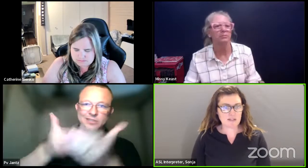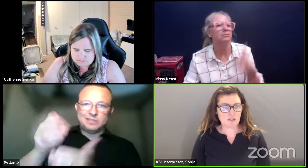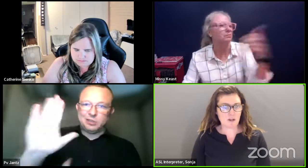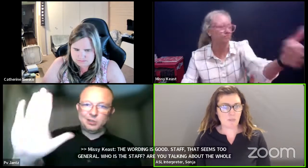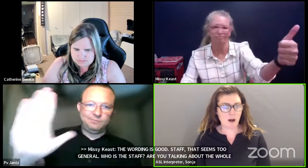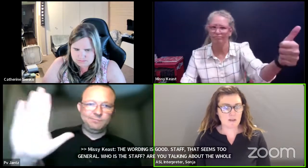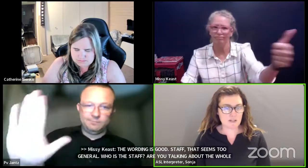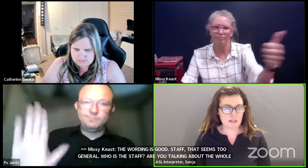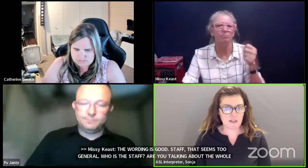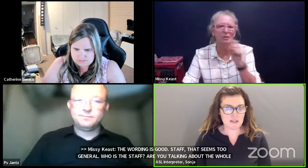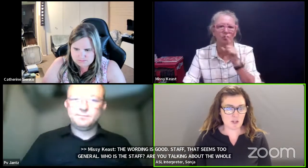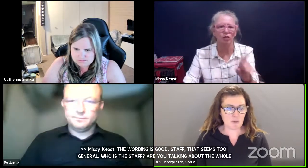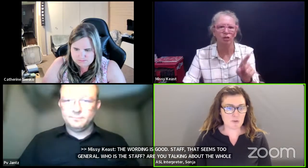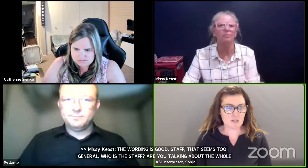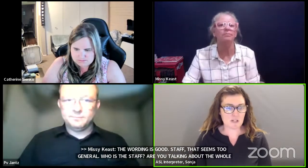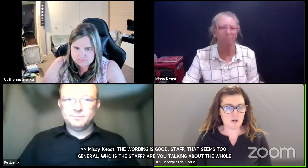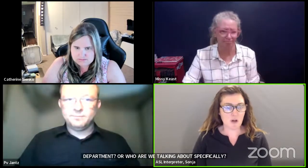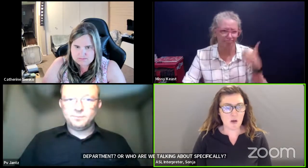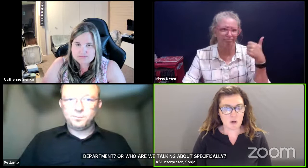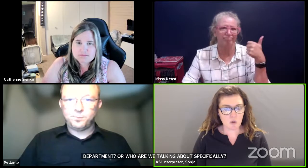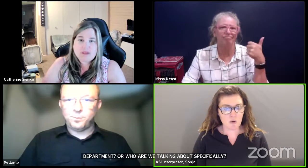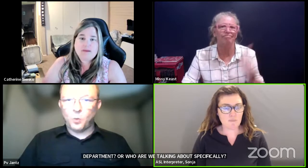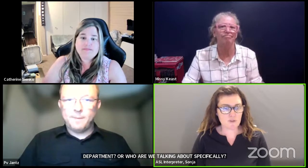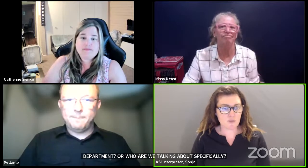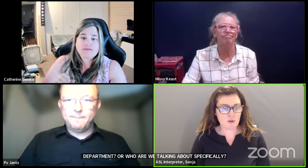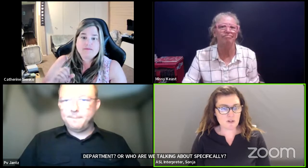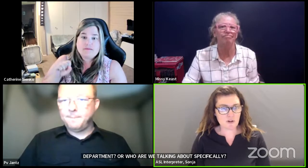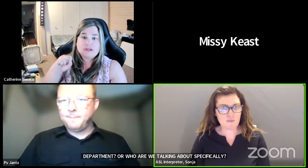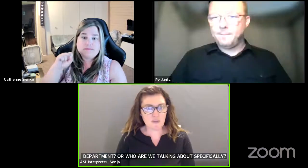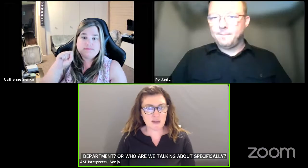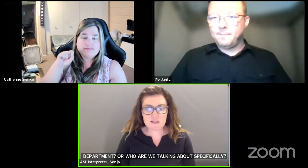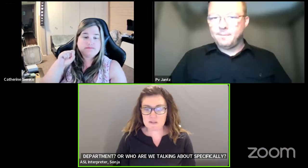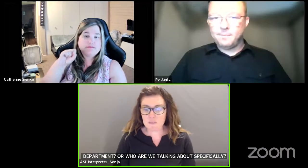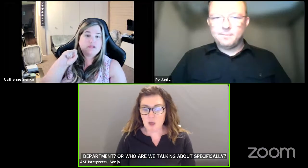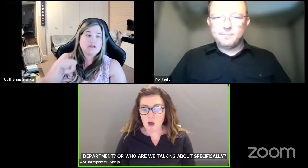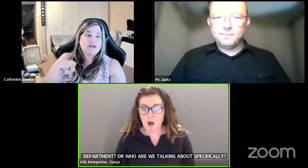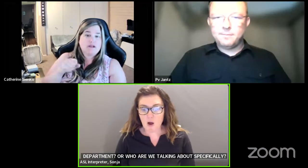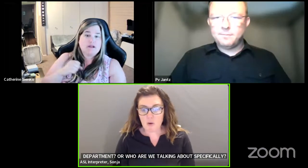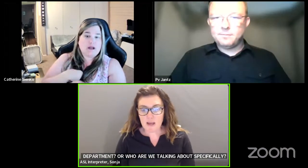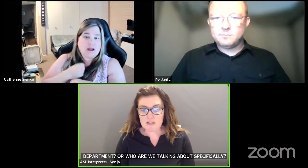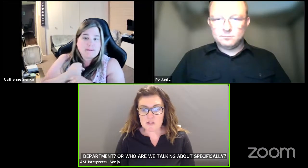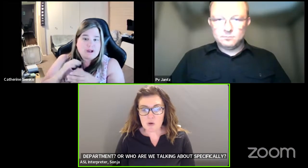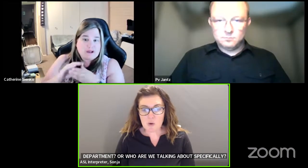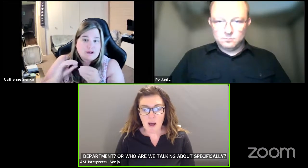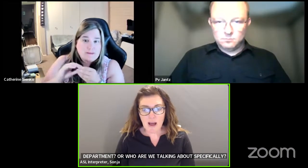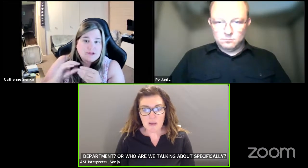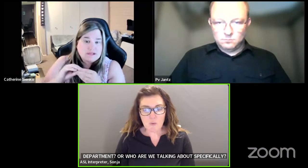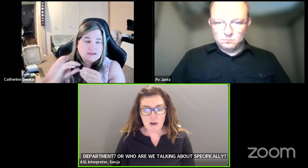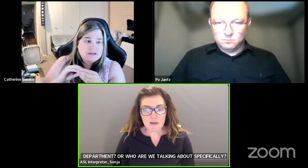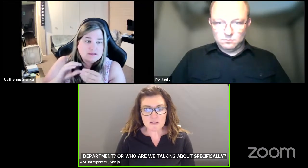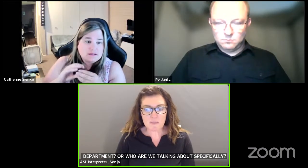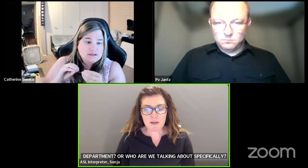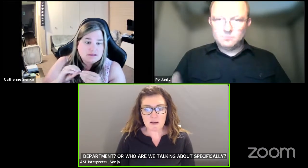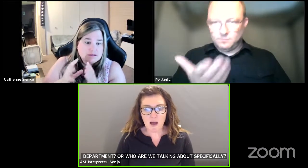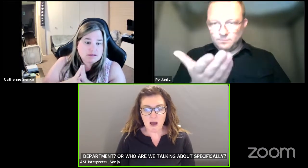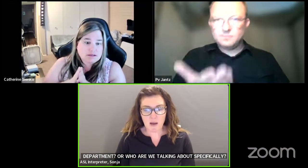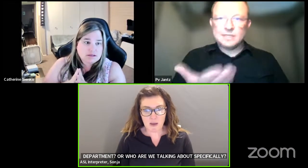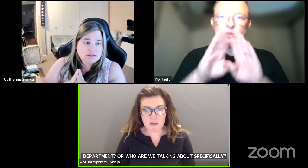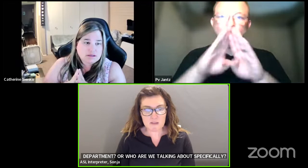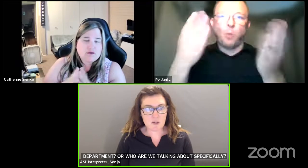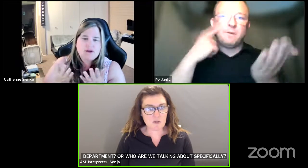team. That's their policy and that's their procedure. Cool. Just want to make sure. Thanks. Okay, so I wanted to